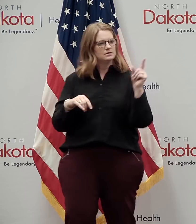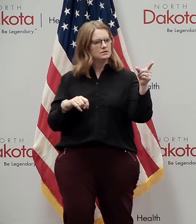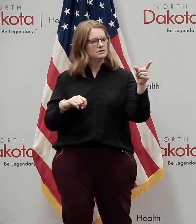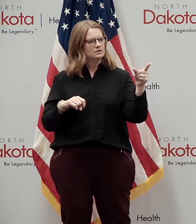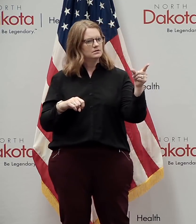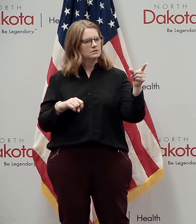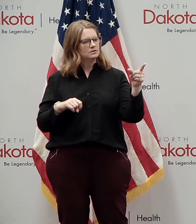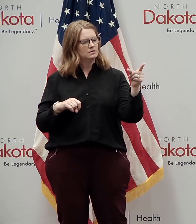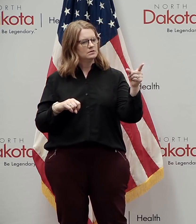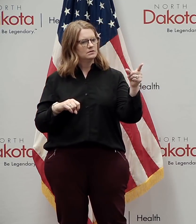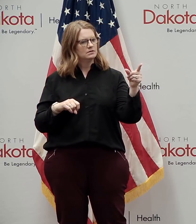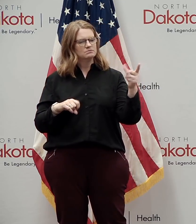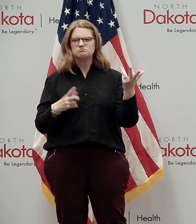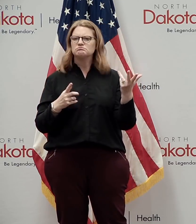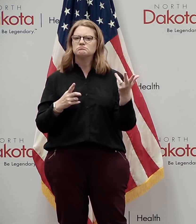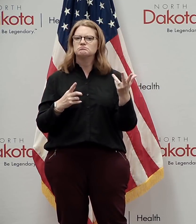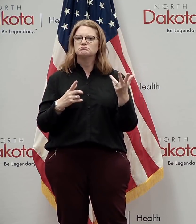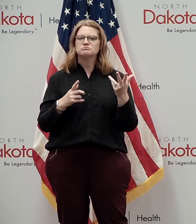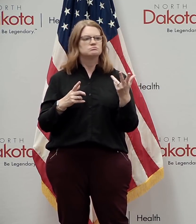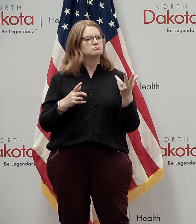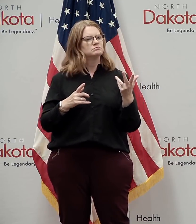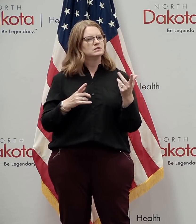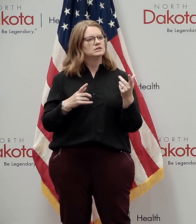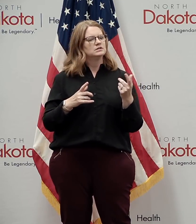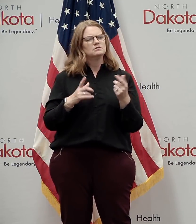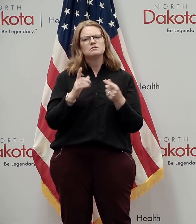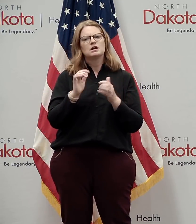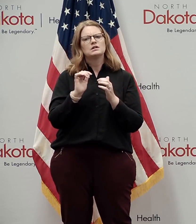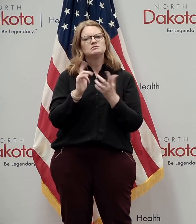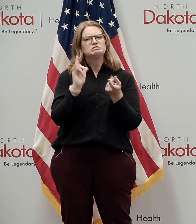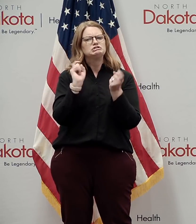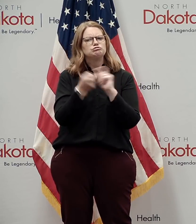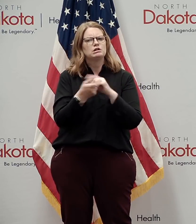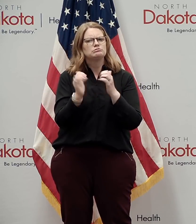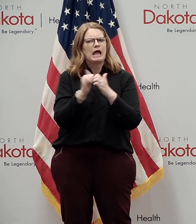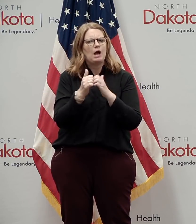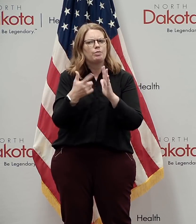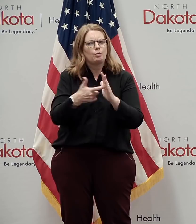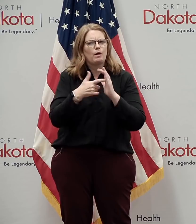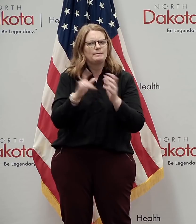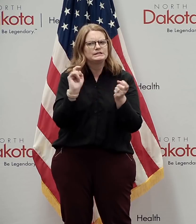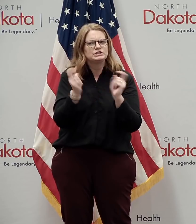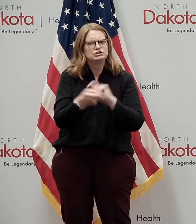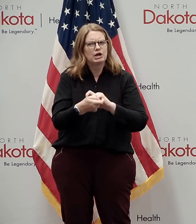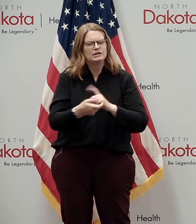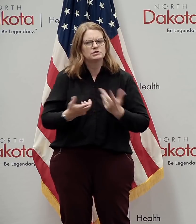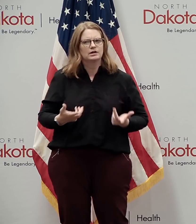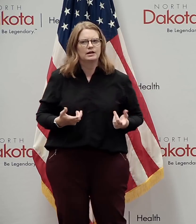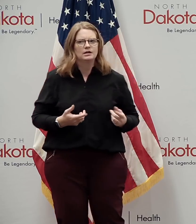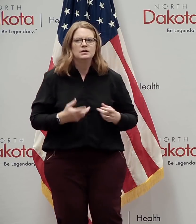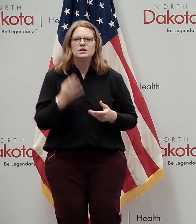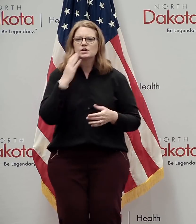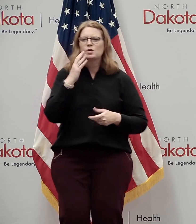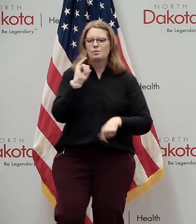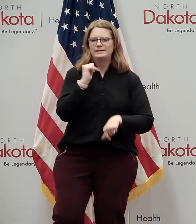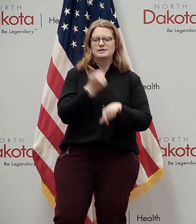change our color code, going blue or red? Well, we gave ourselves, when we created those guidelines, we gave